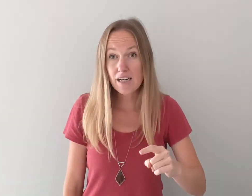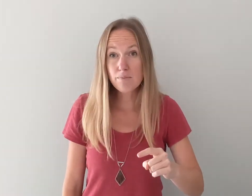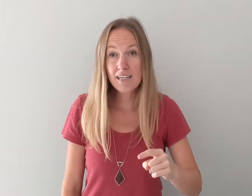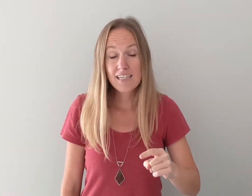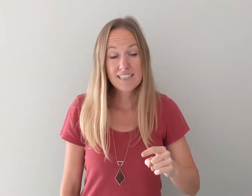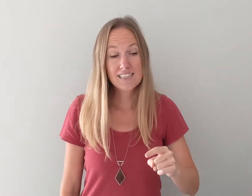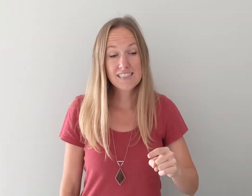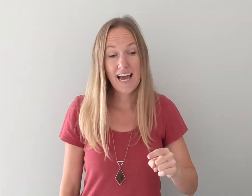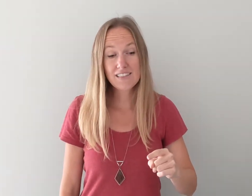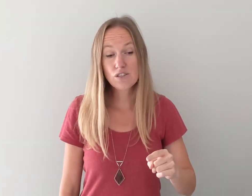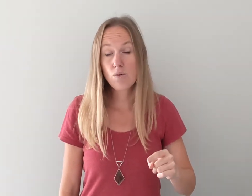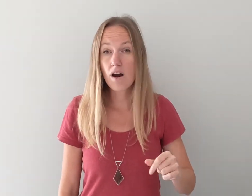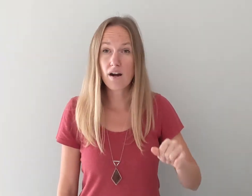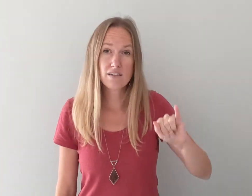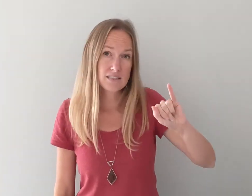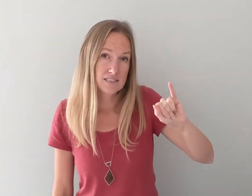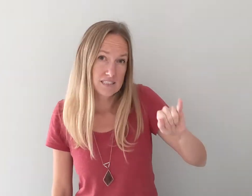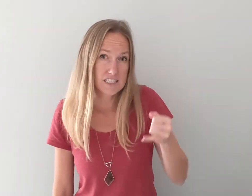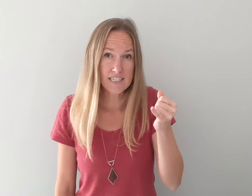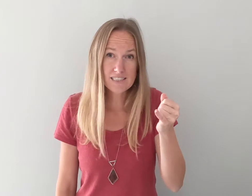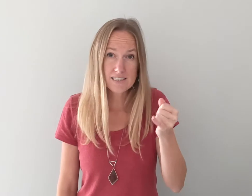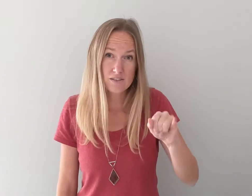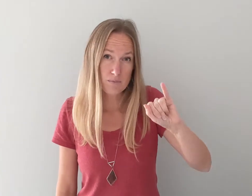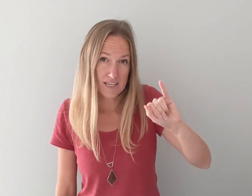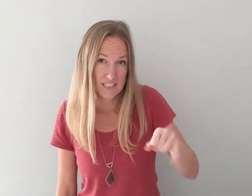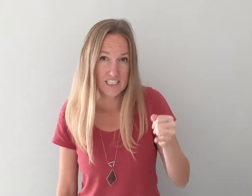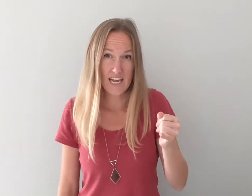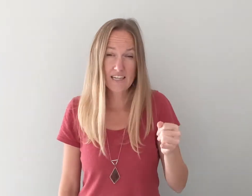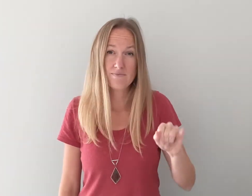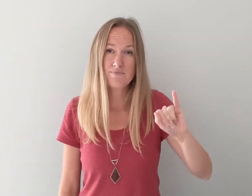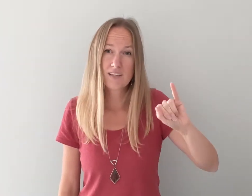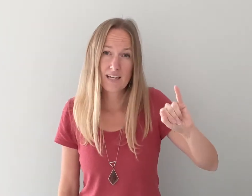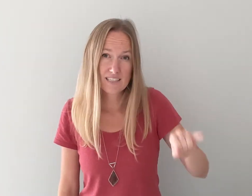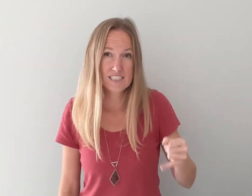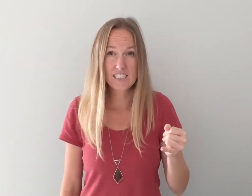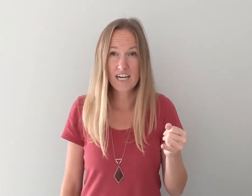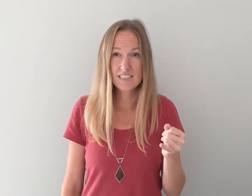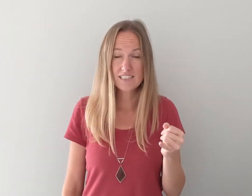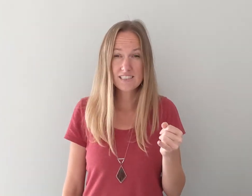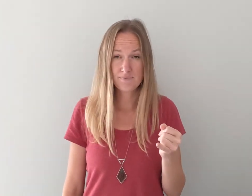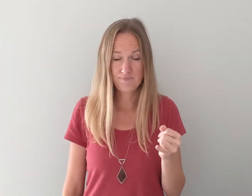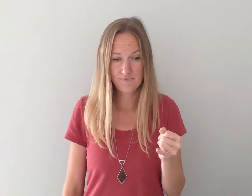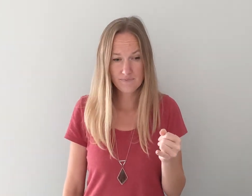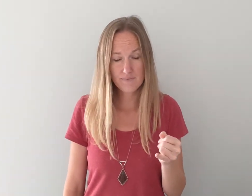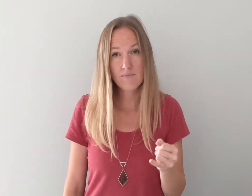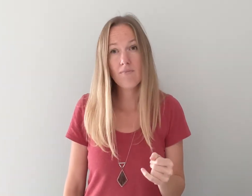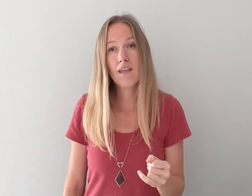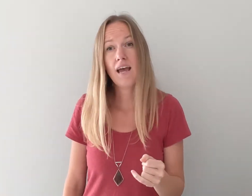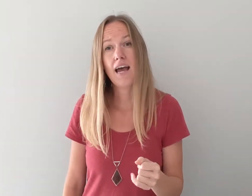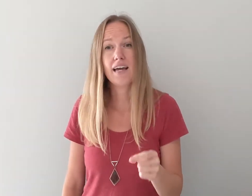come just as you are, just, so we're making a J, okay, just as, and